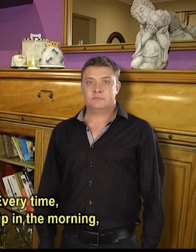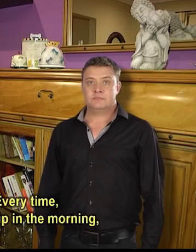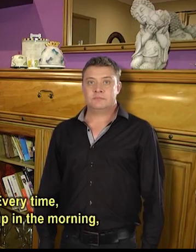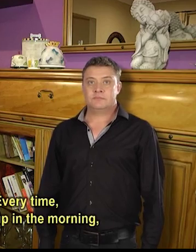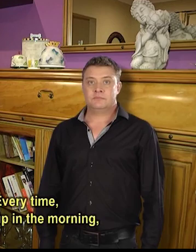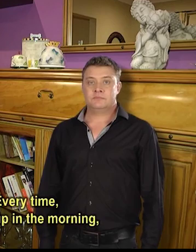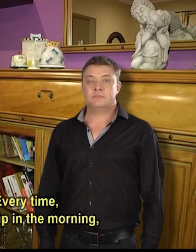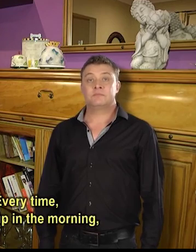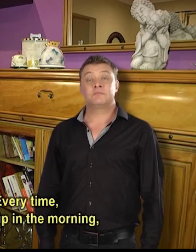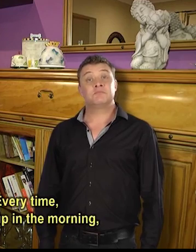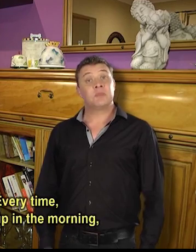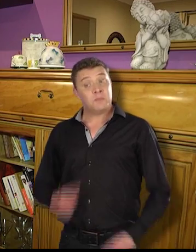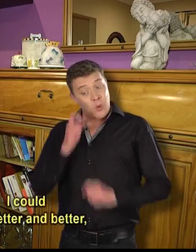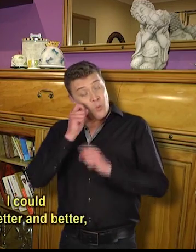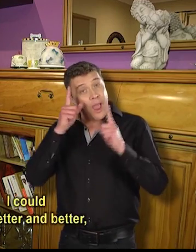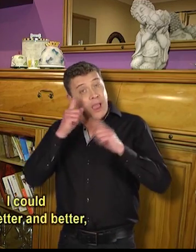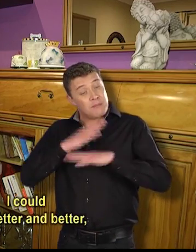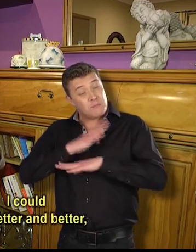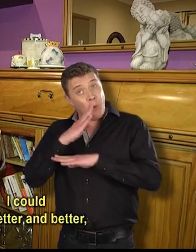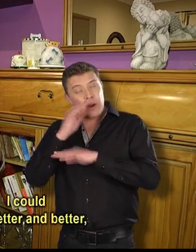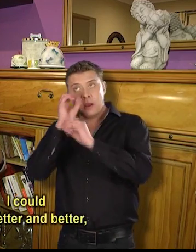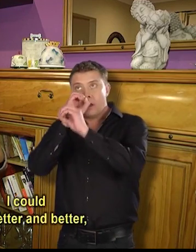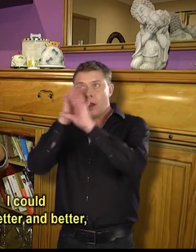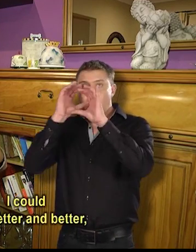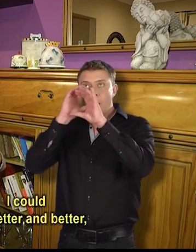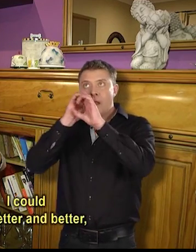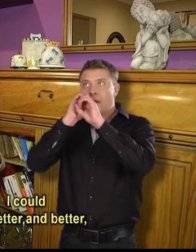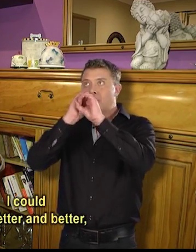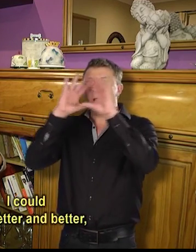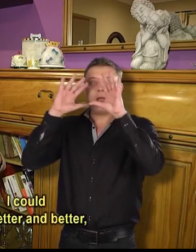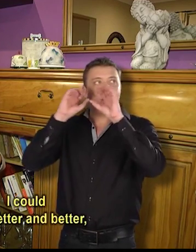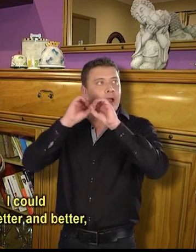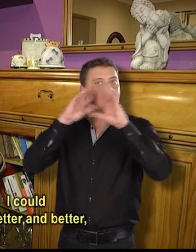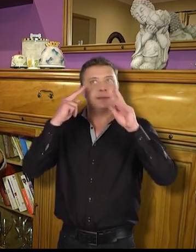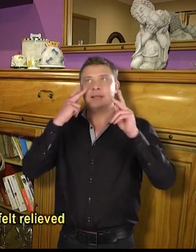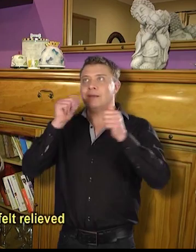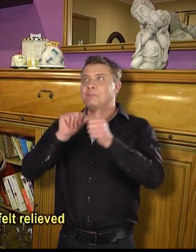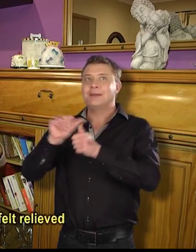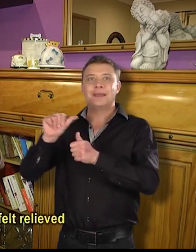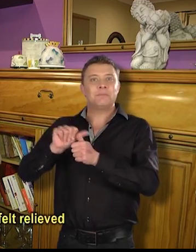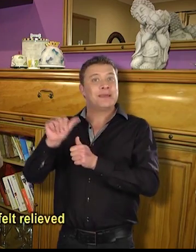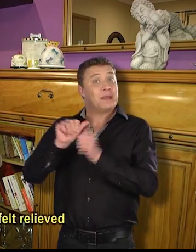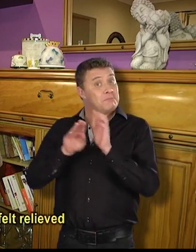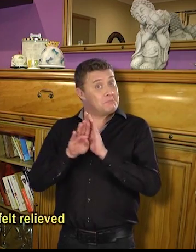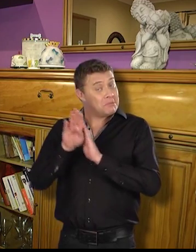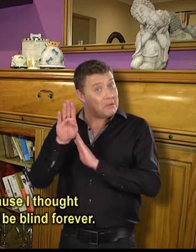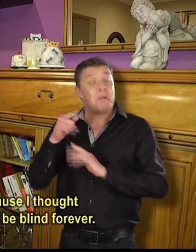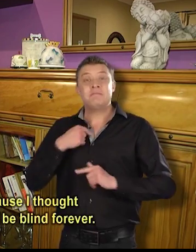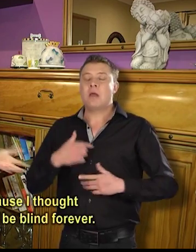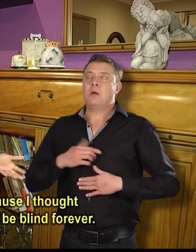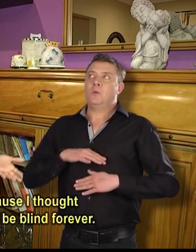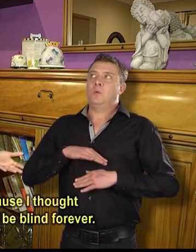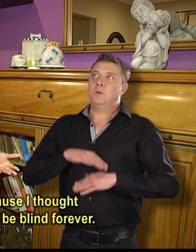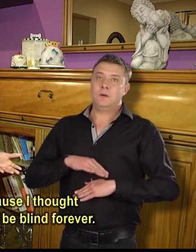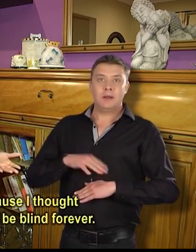Every time when I wake up in the morning and I could see better and better and better, I feel so relieved because I thought